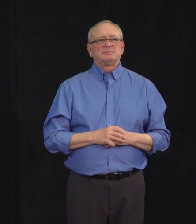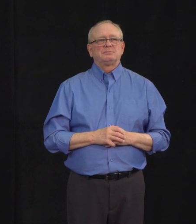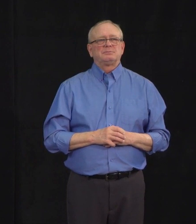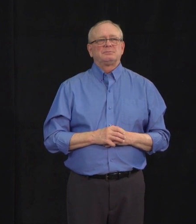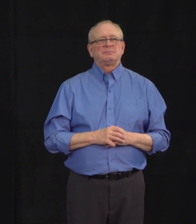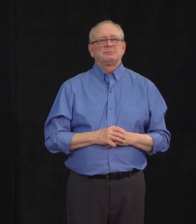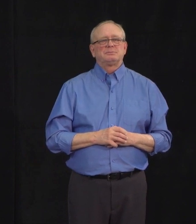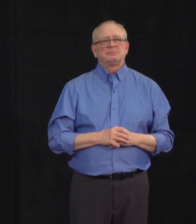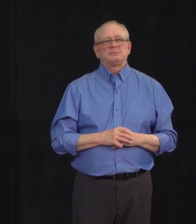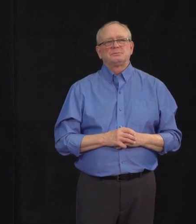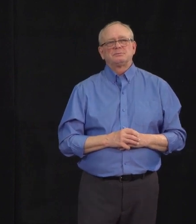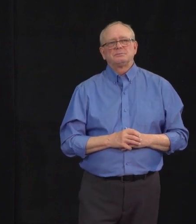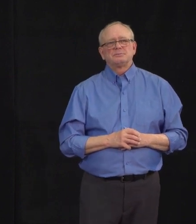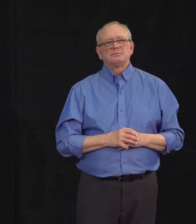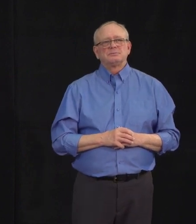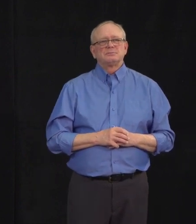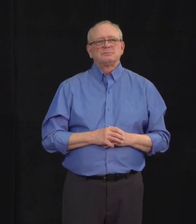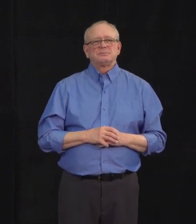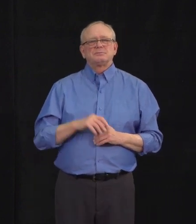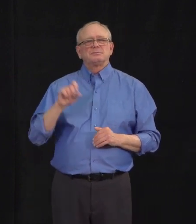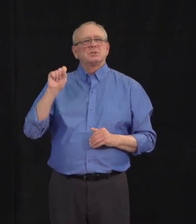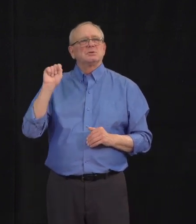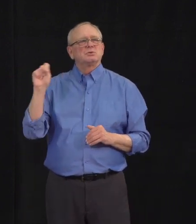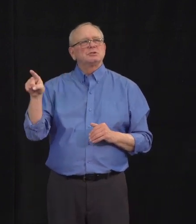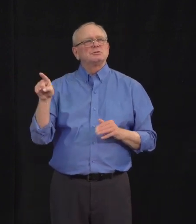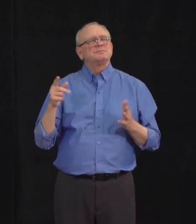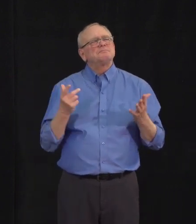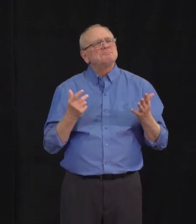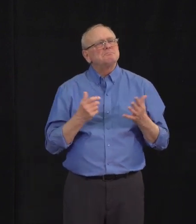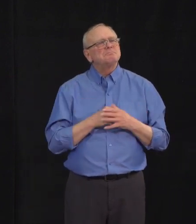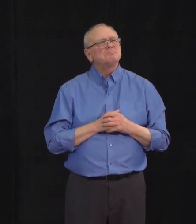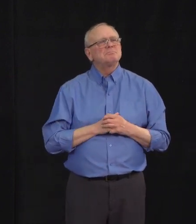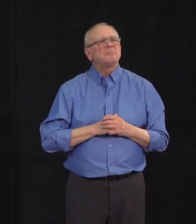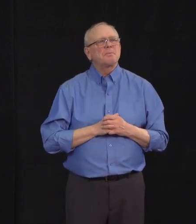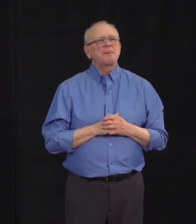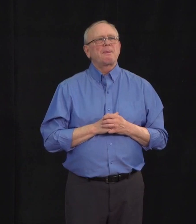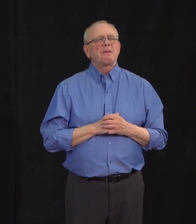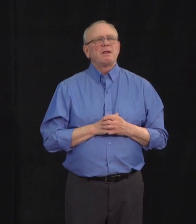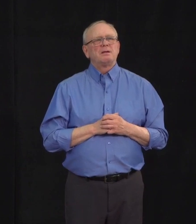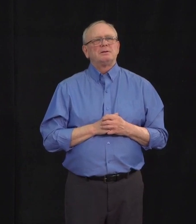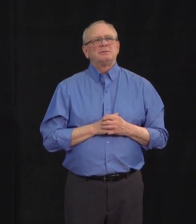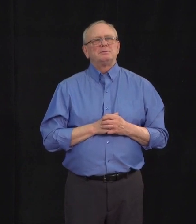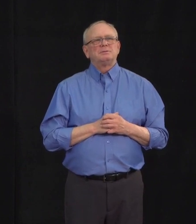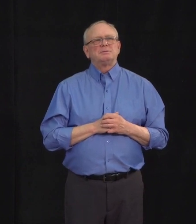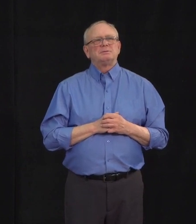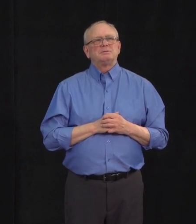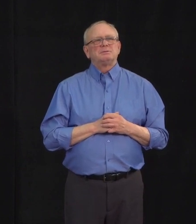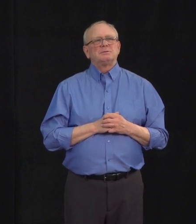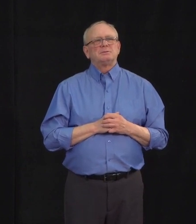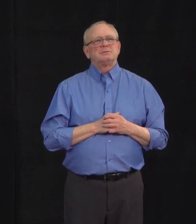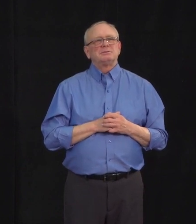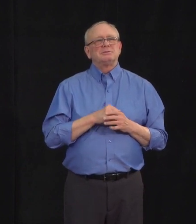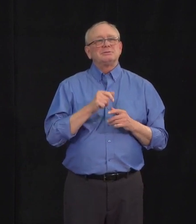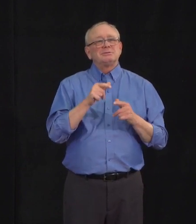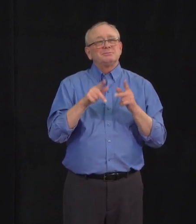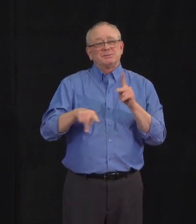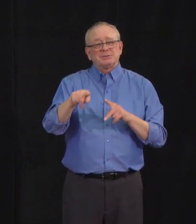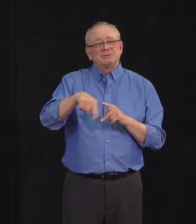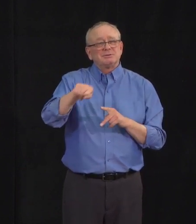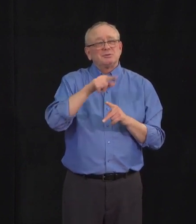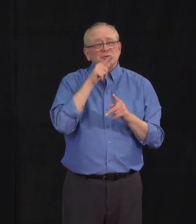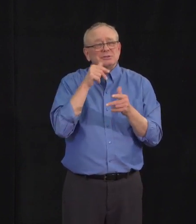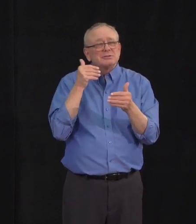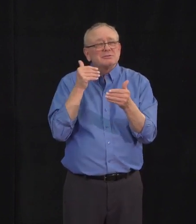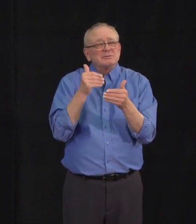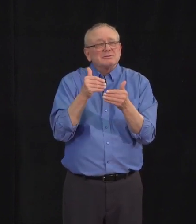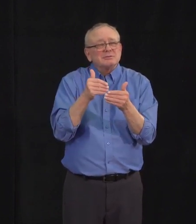about the changes that you are bringing forward in terms of palliative residents. I guess how